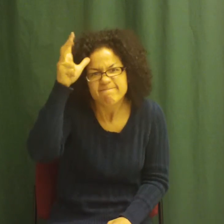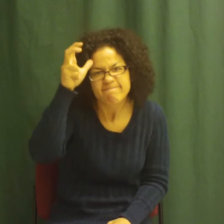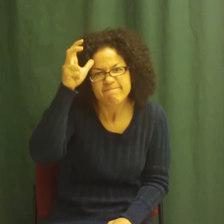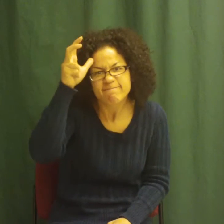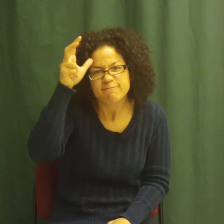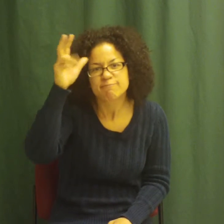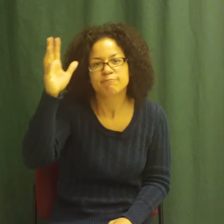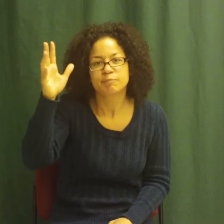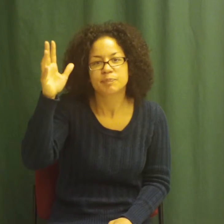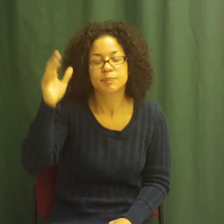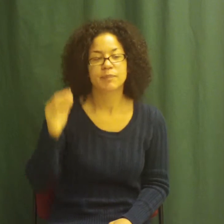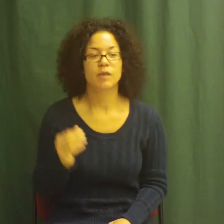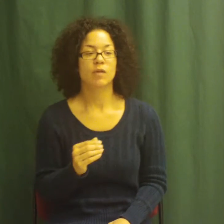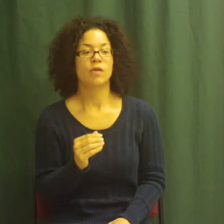somewhat similar to horns.